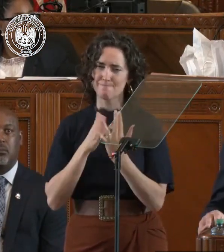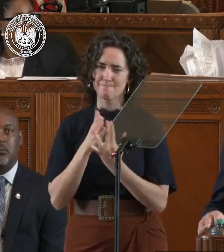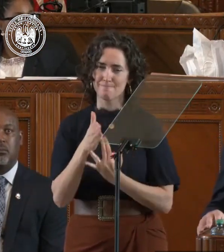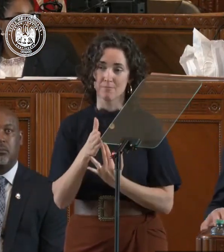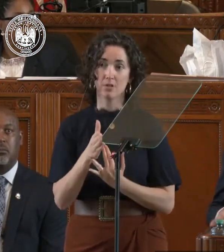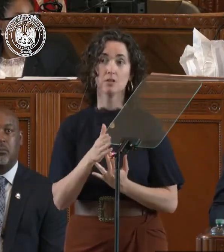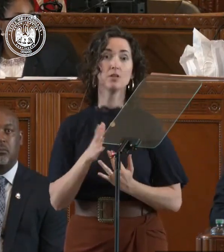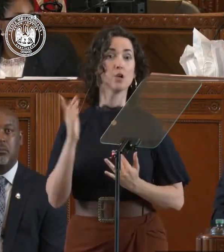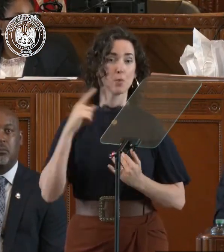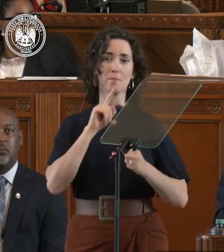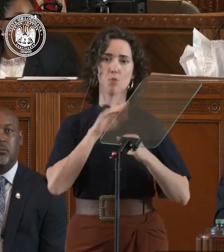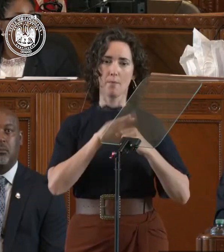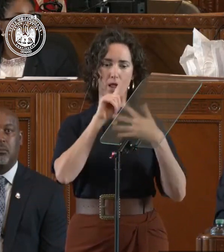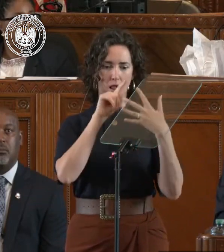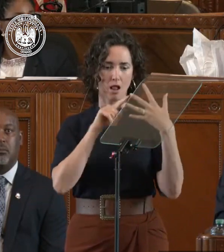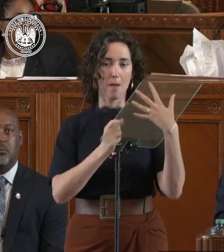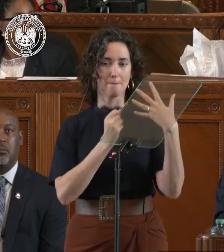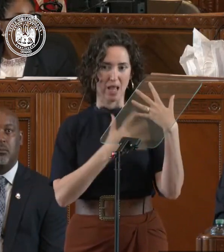were made,